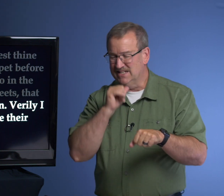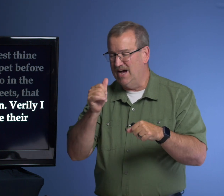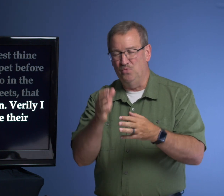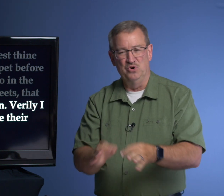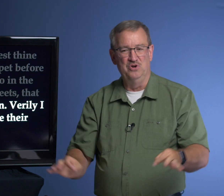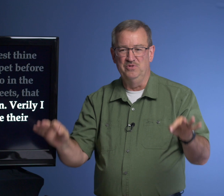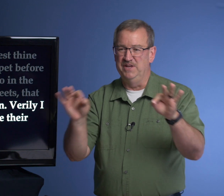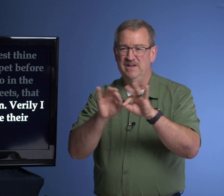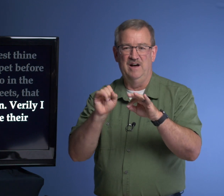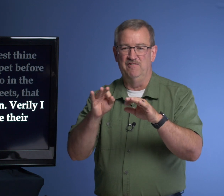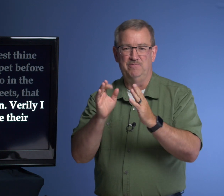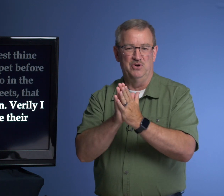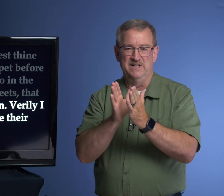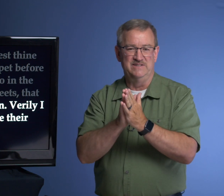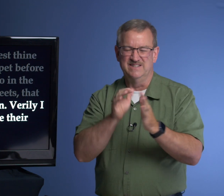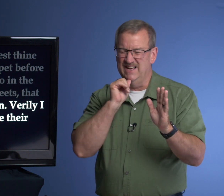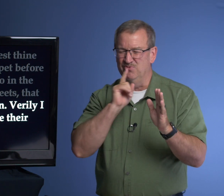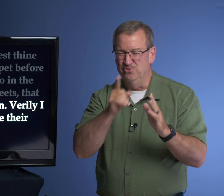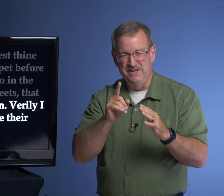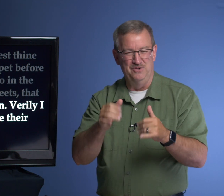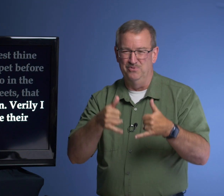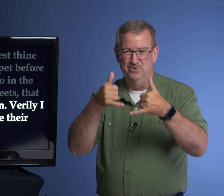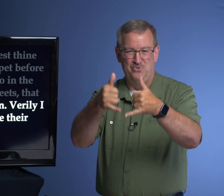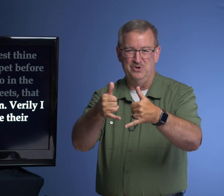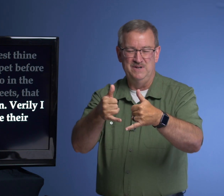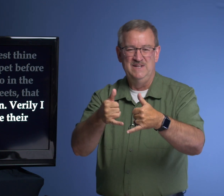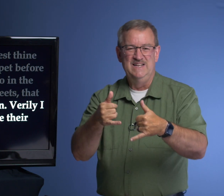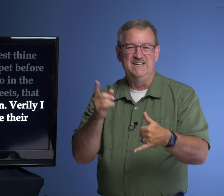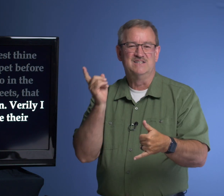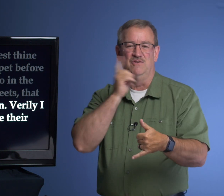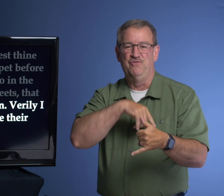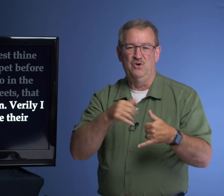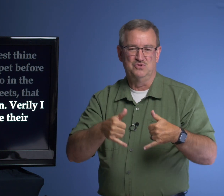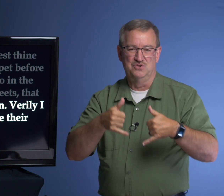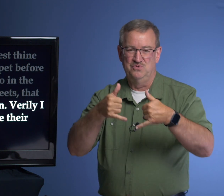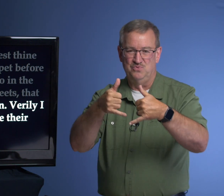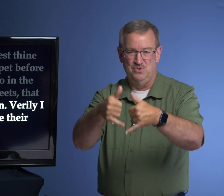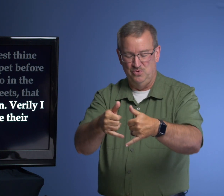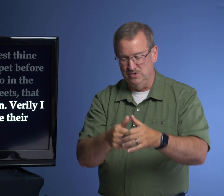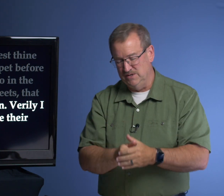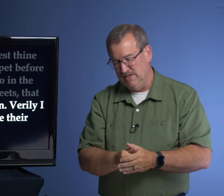not worthy of praise. It's not real reward. It's a false reward.